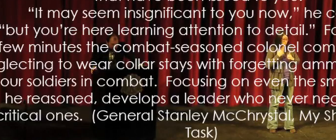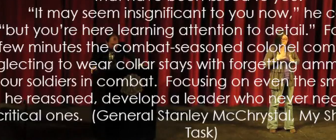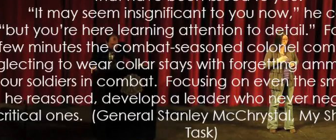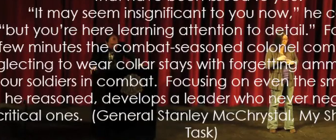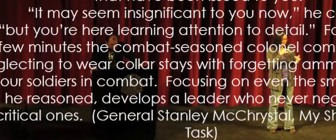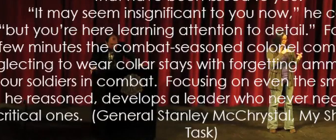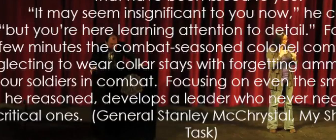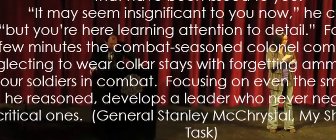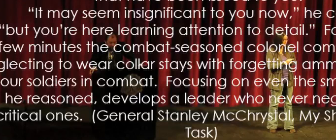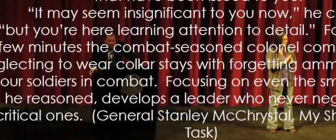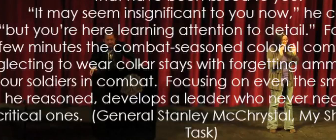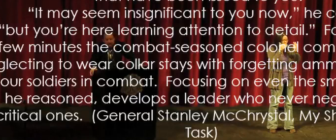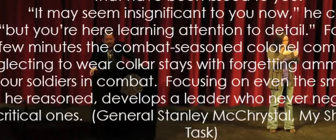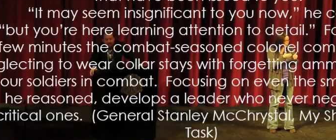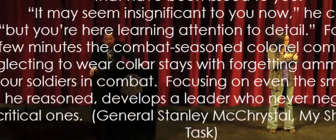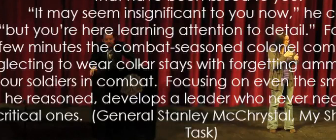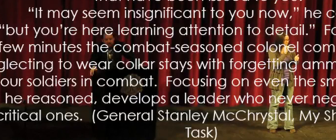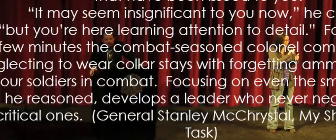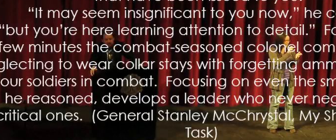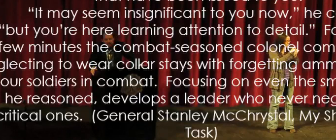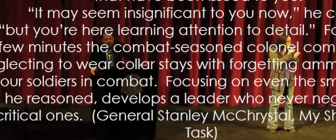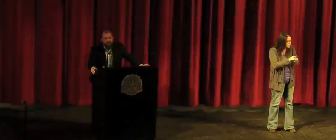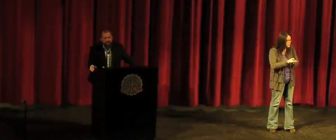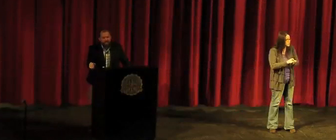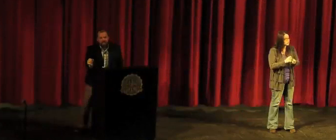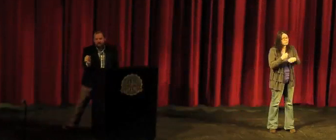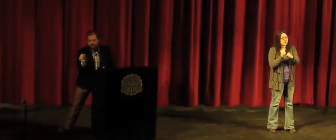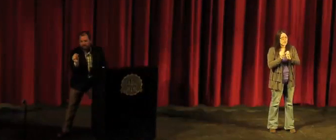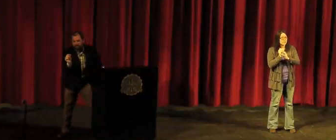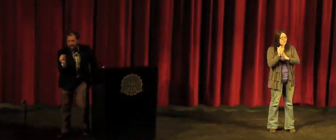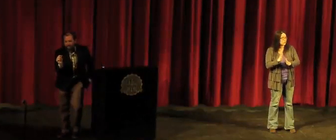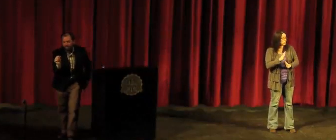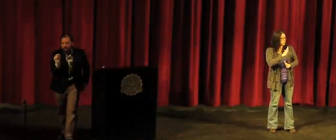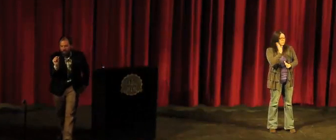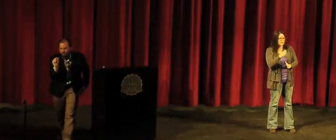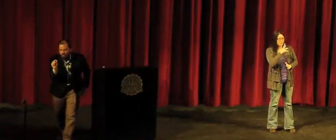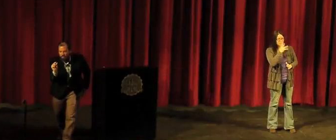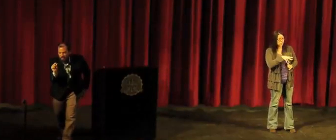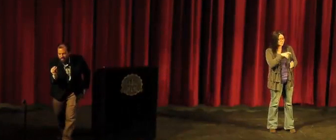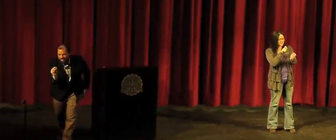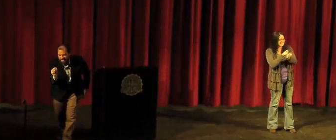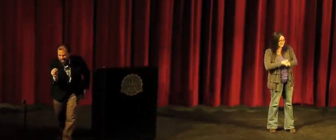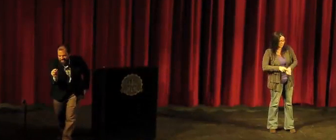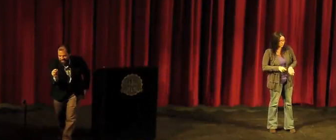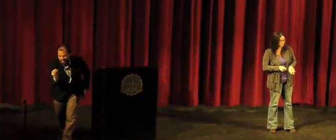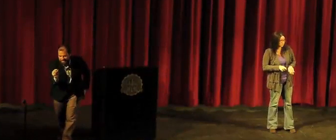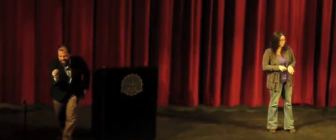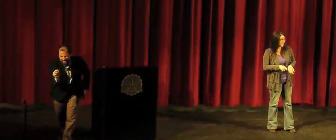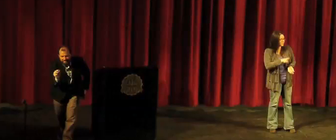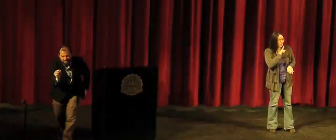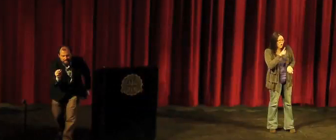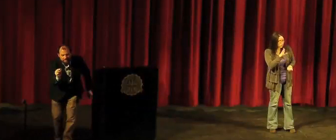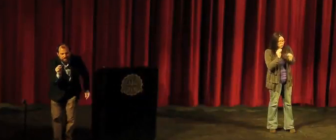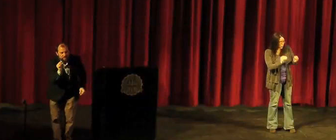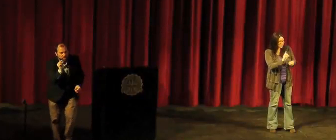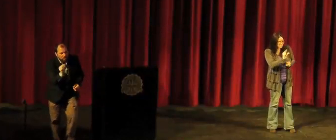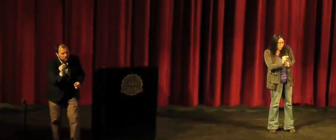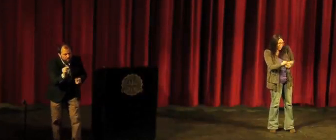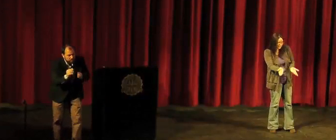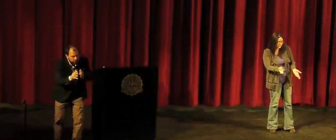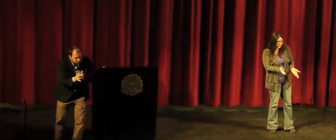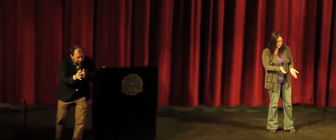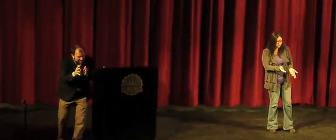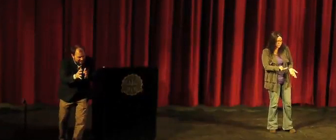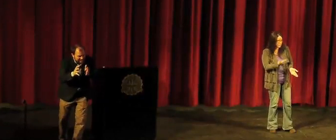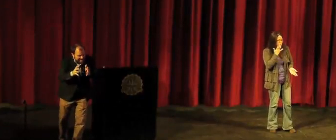reasoned, developed a leader who never neglects the critical. Do you see how? In fact, there are no small things. Because all